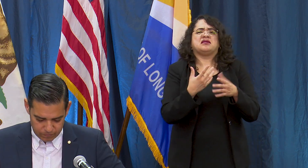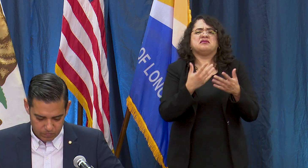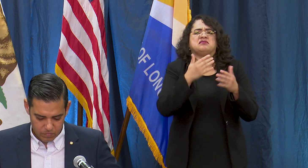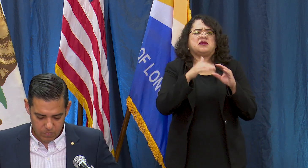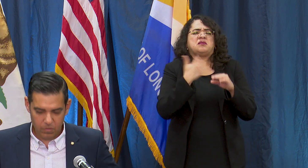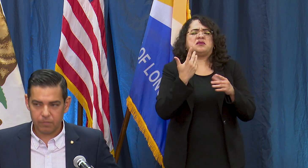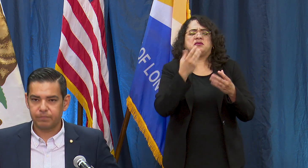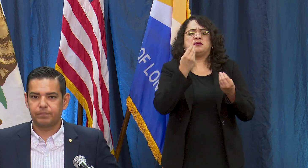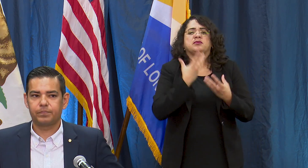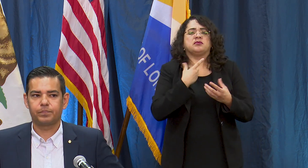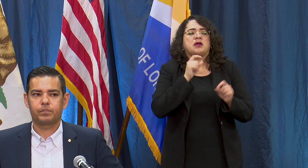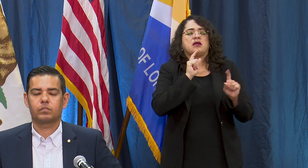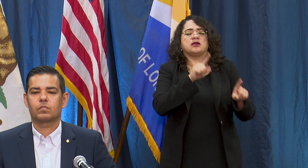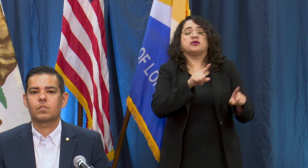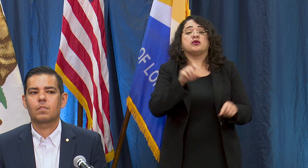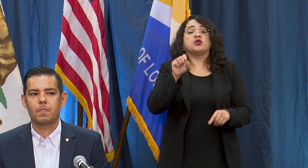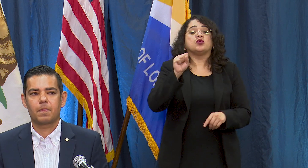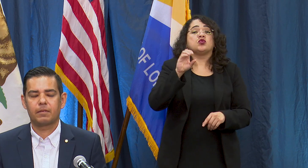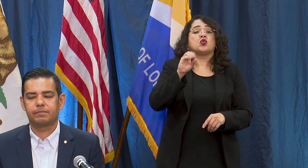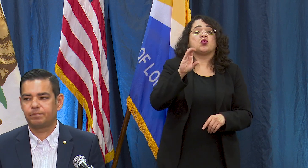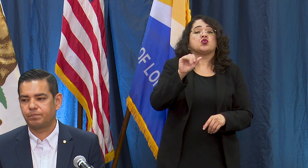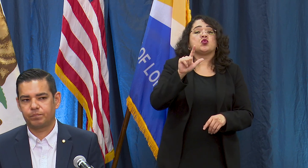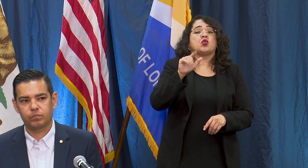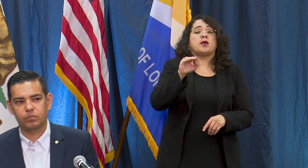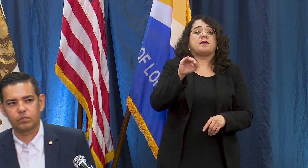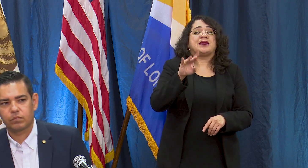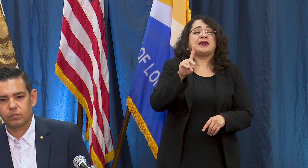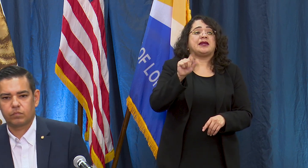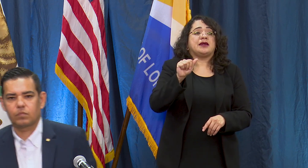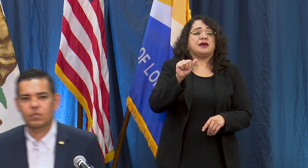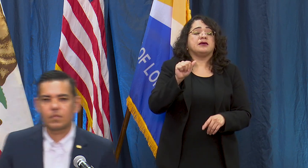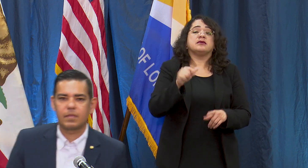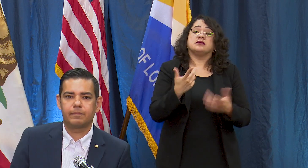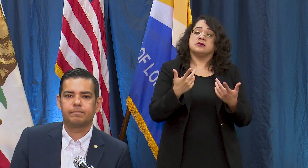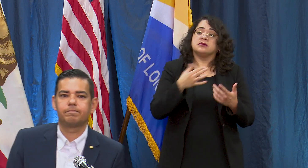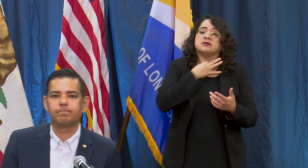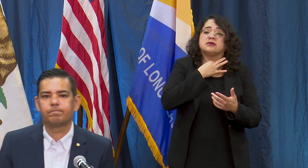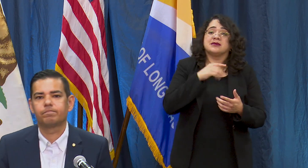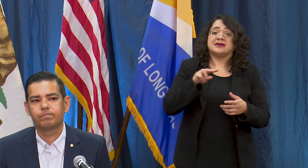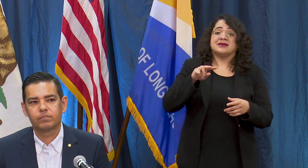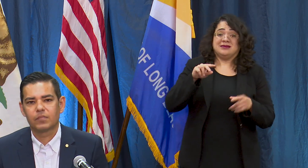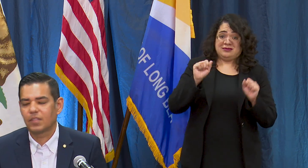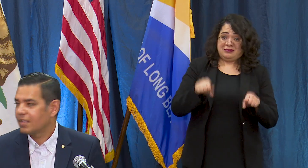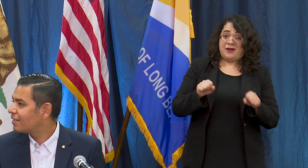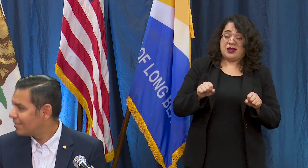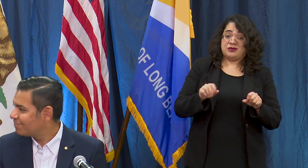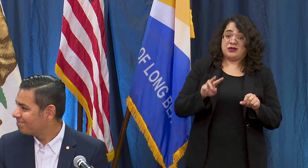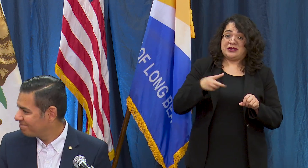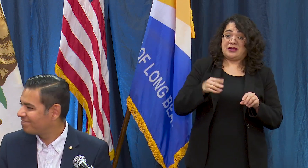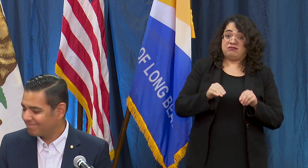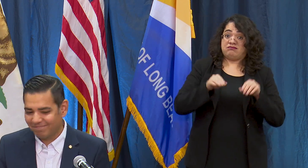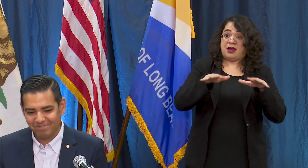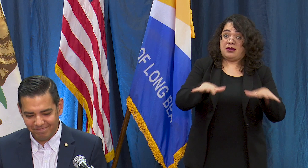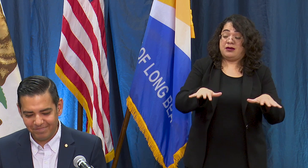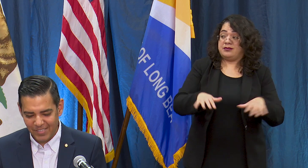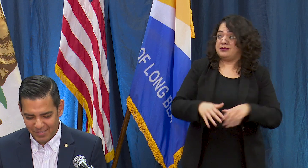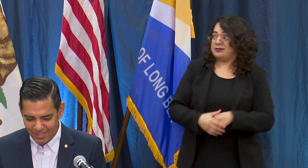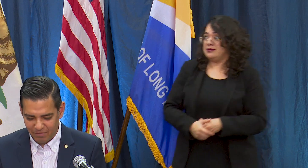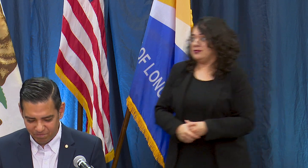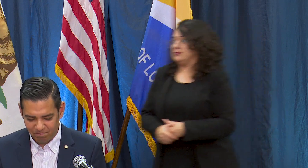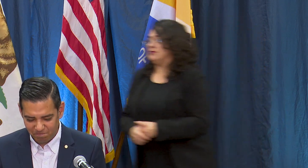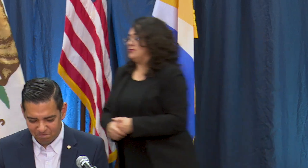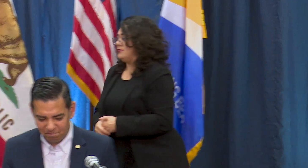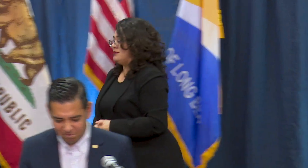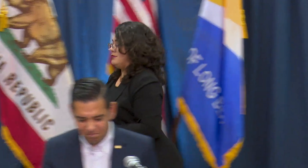well. One person wanted to know, is there a possibility of a second wave? Yes,